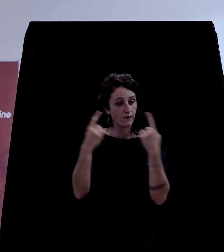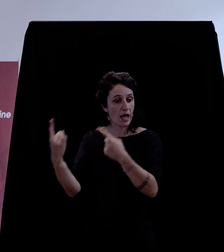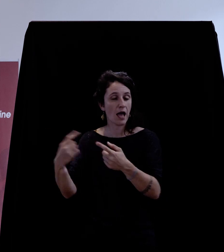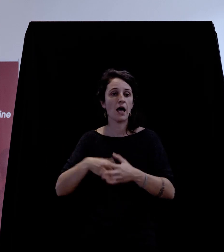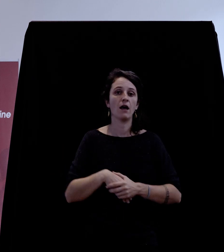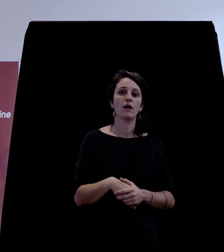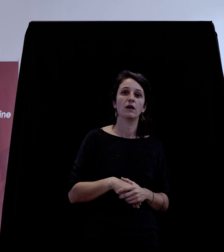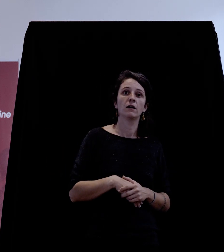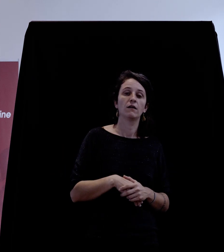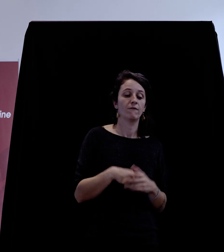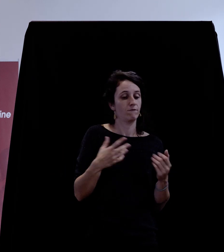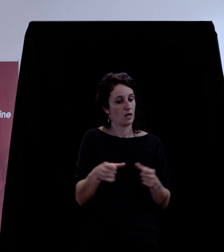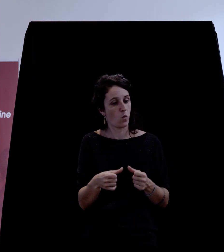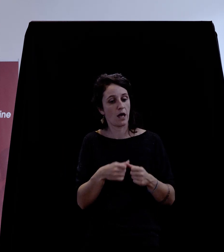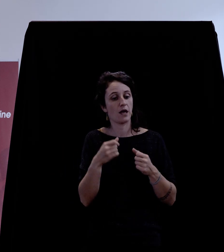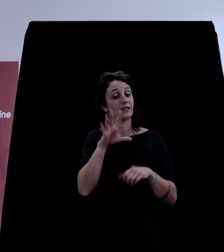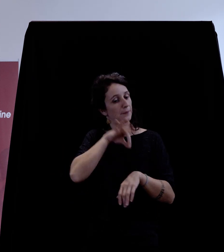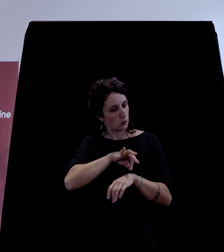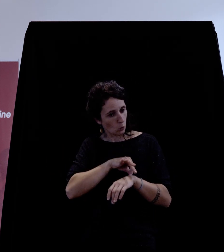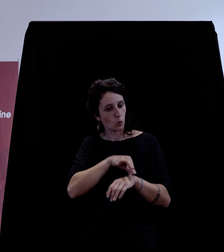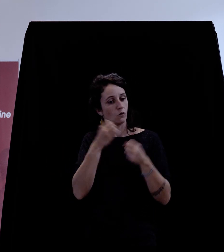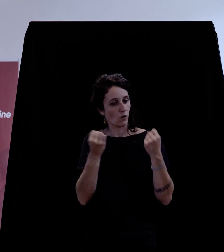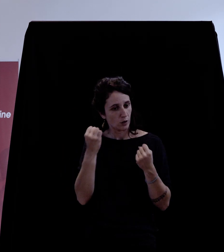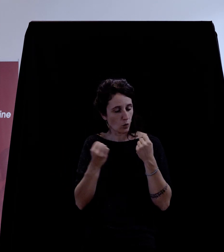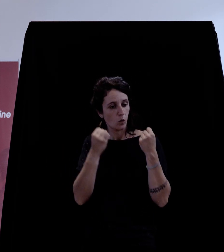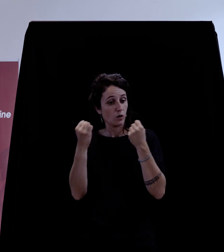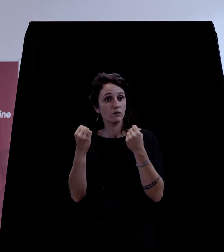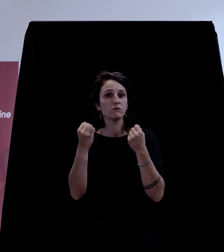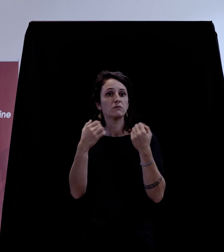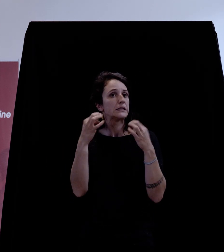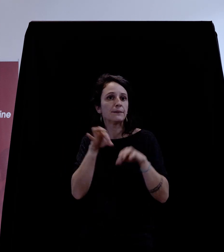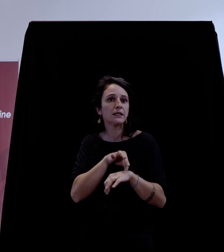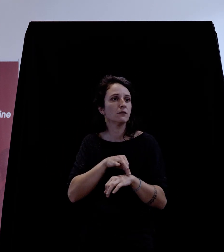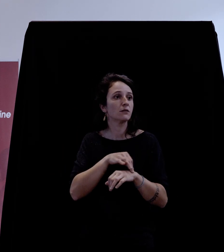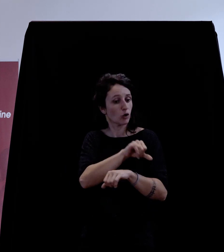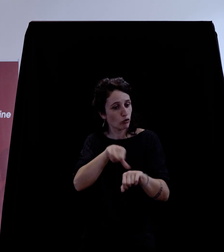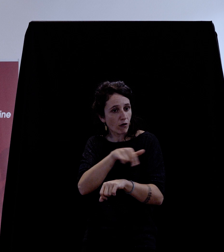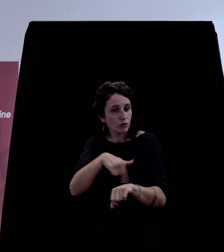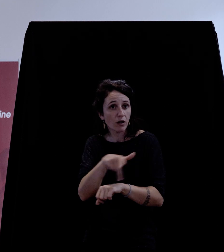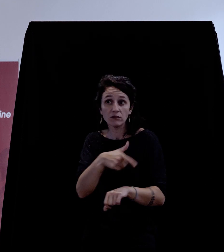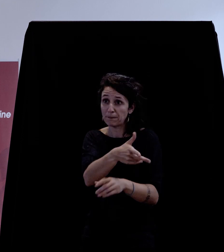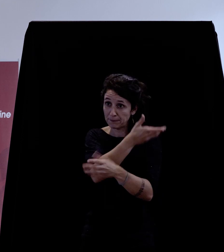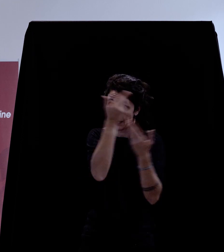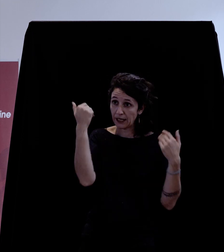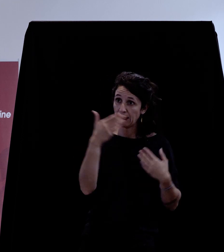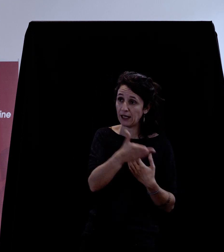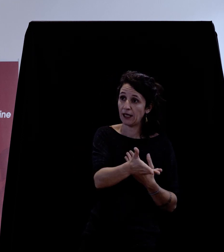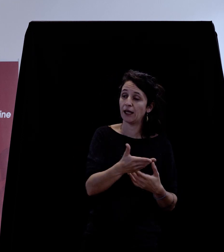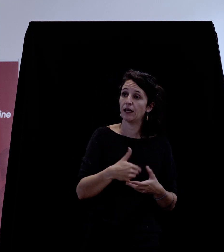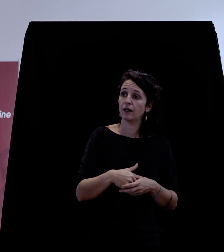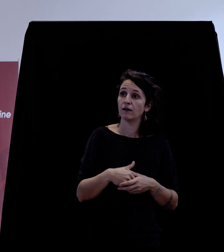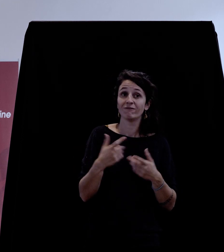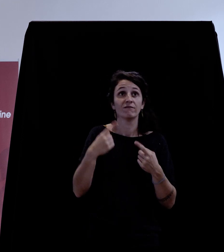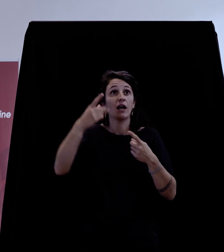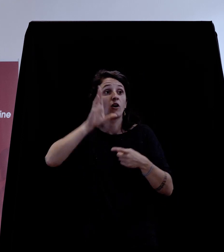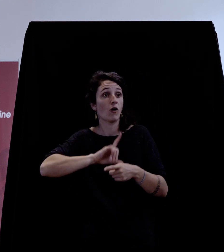going 10 hours to visit grandma? We don't know because I haven't been able to define it for him